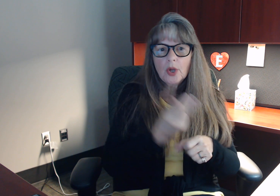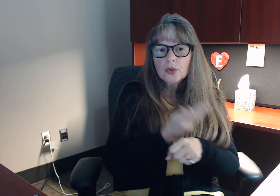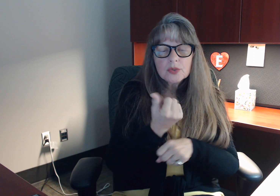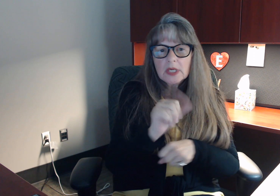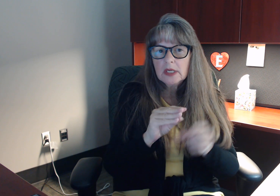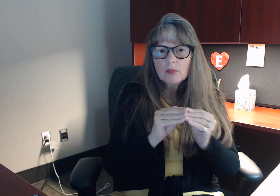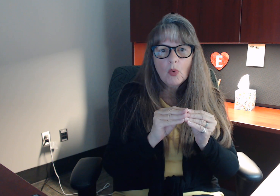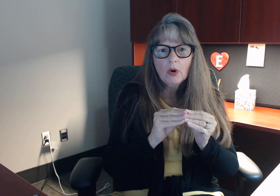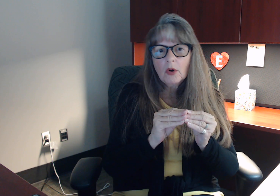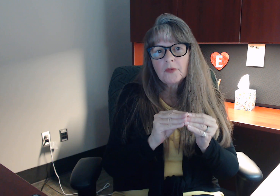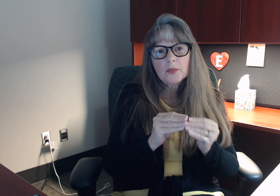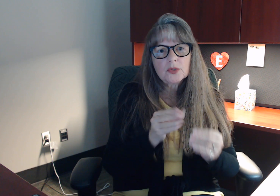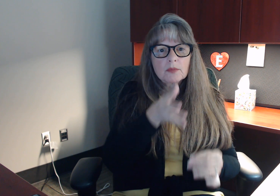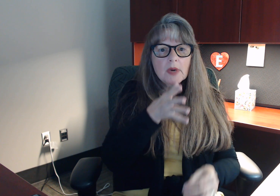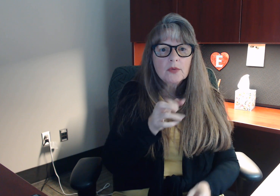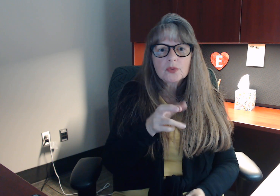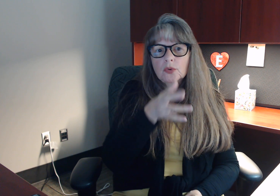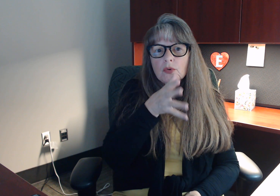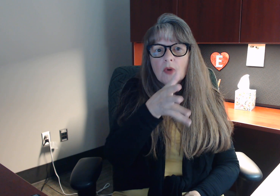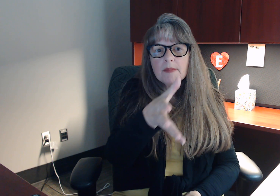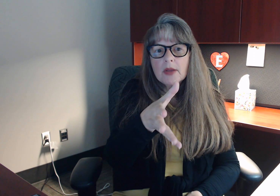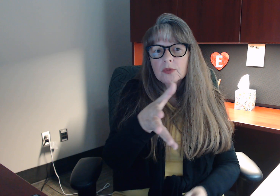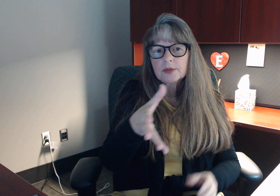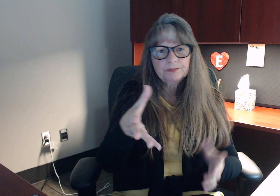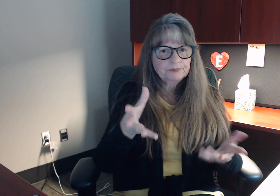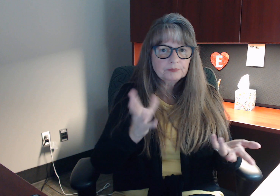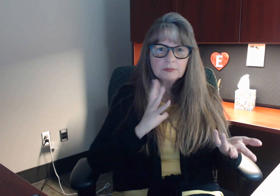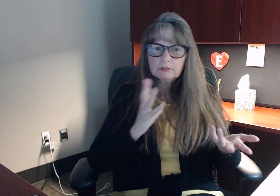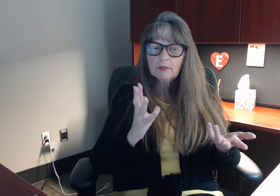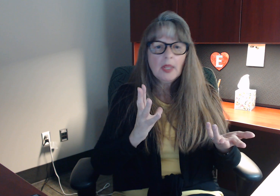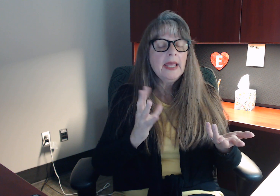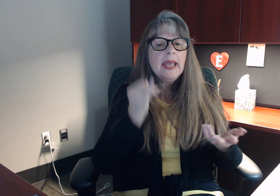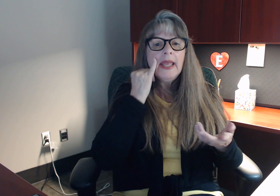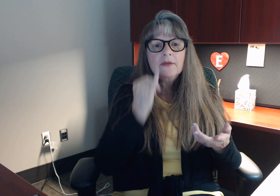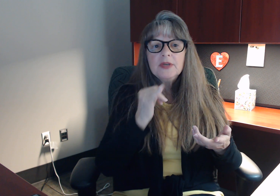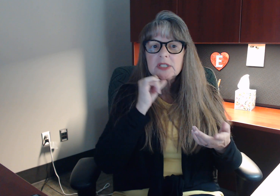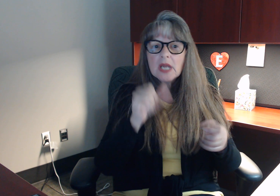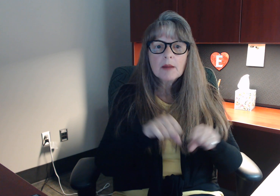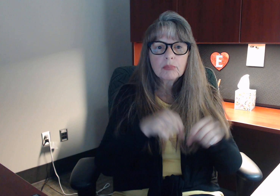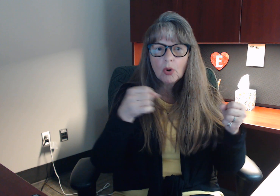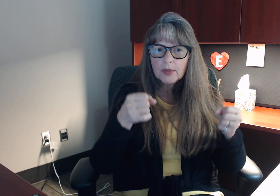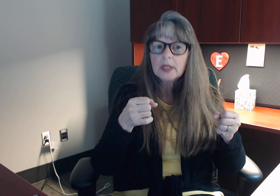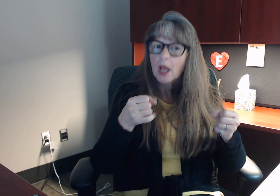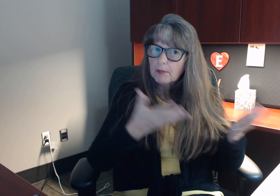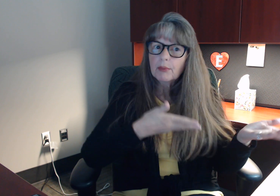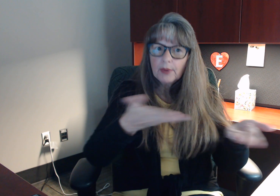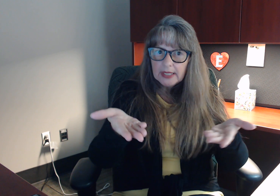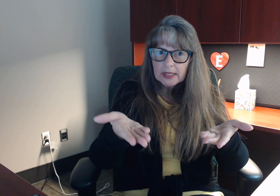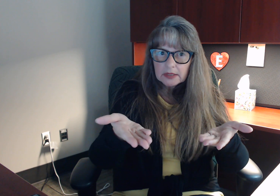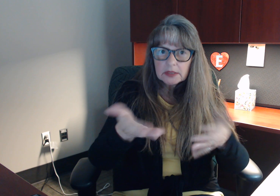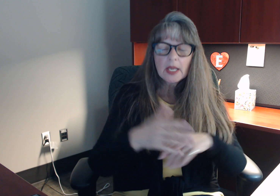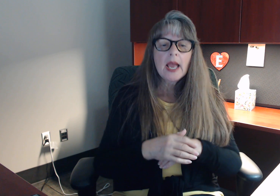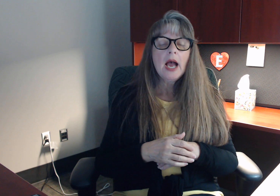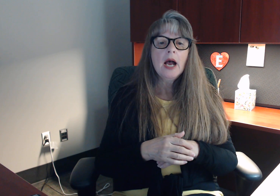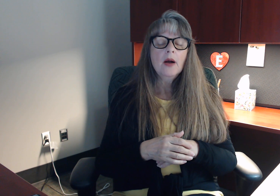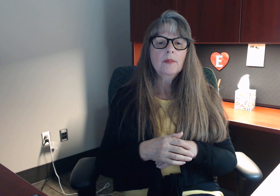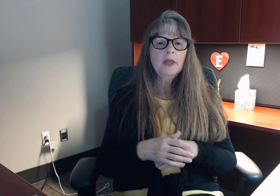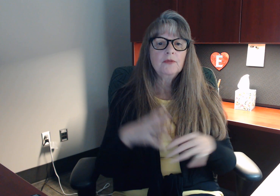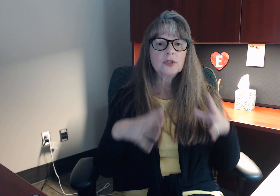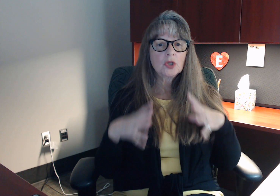using anymore, or if it was your mother's or your grandmother's, if it's not broken, bring it. If it's